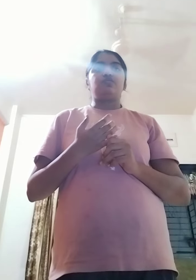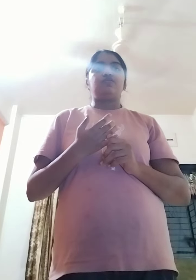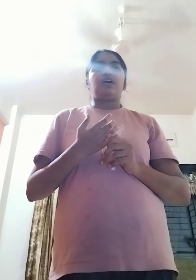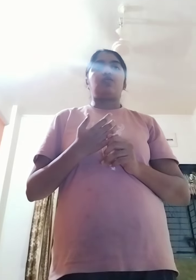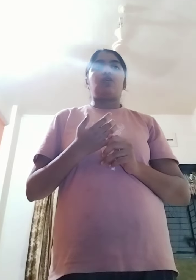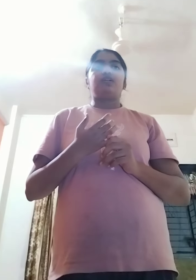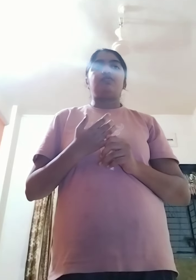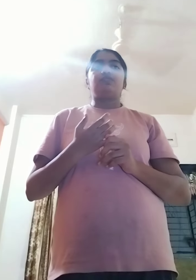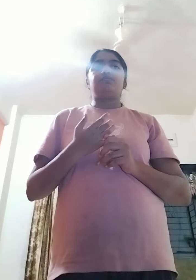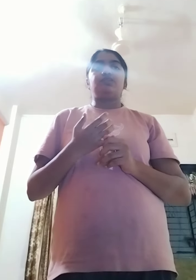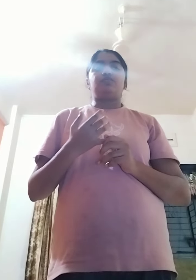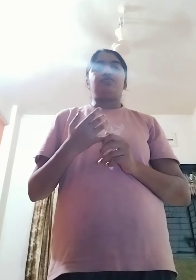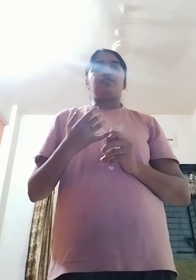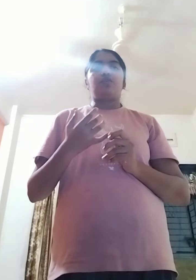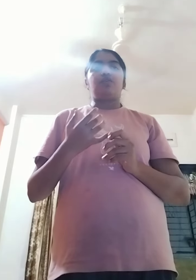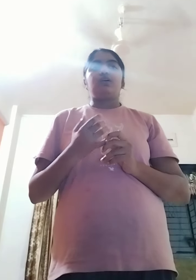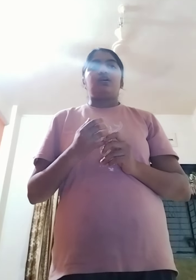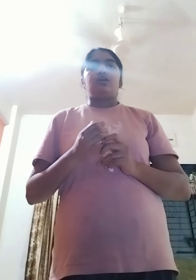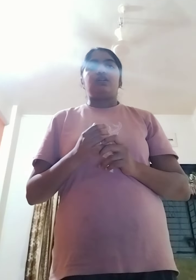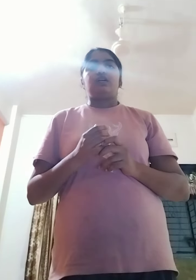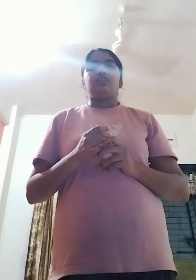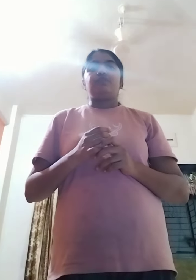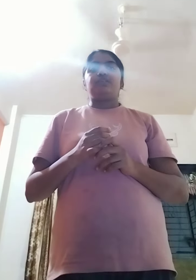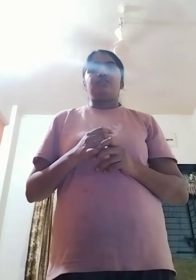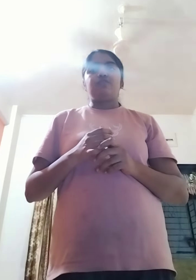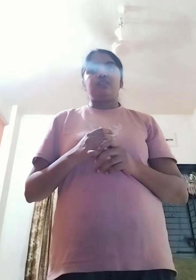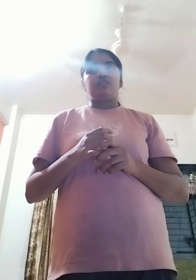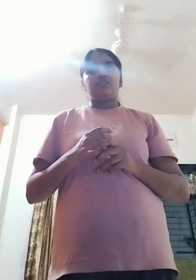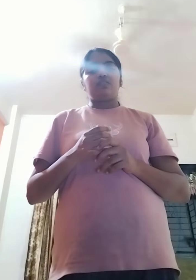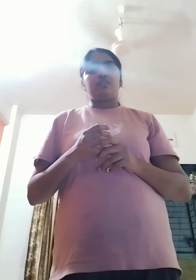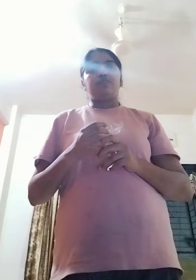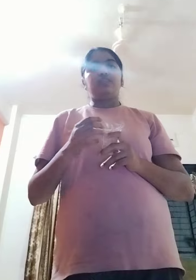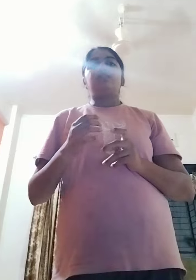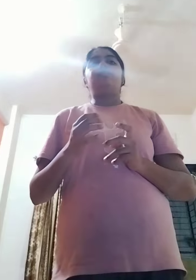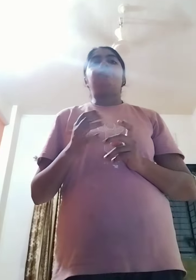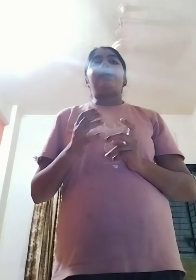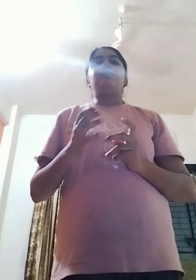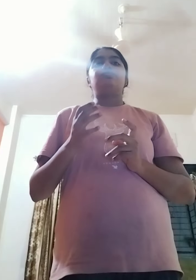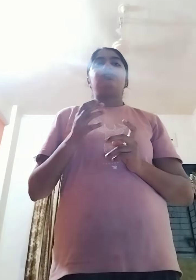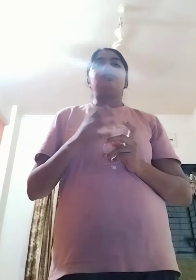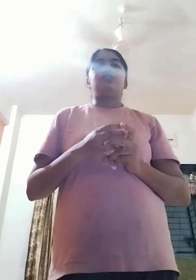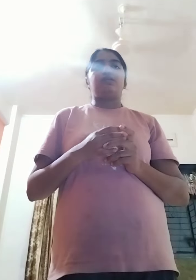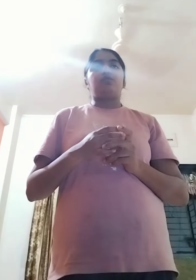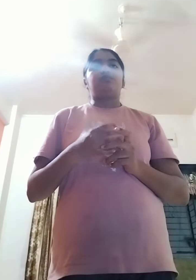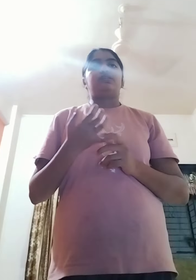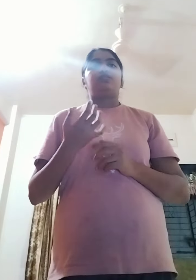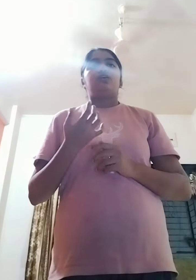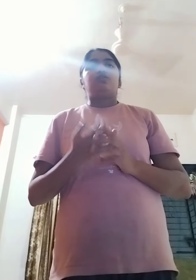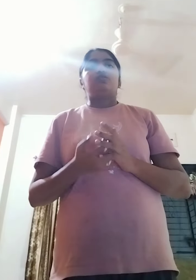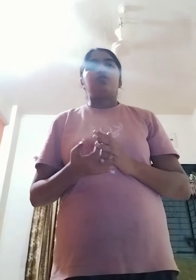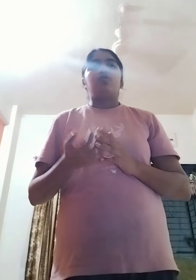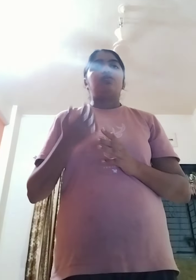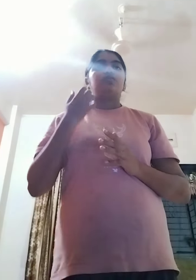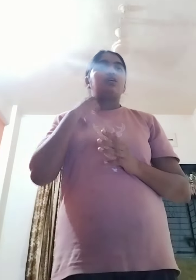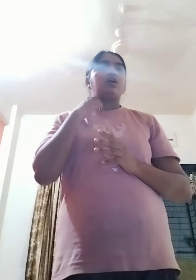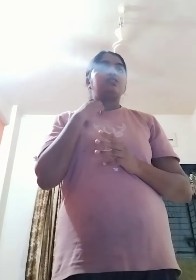are calling one method from another method by using the same object. So the